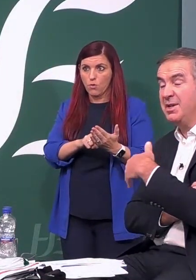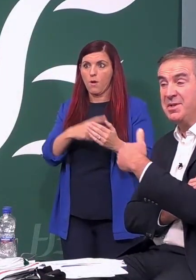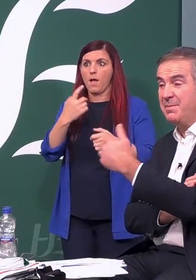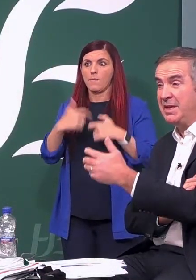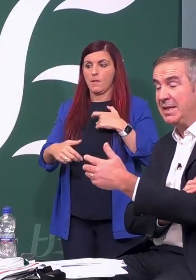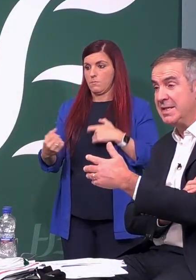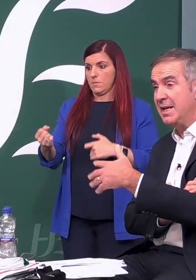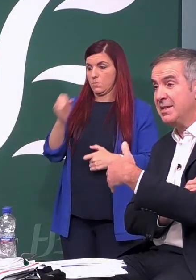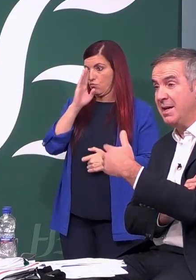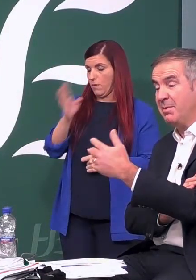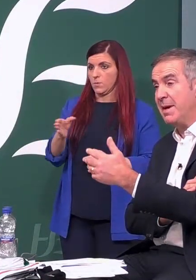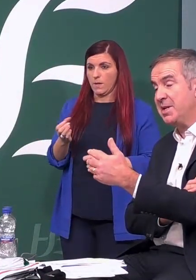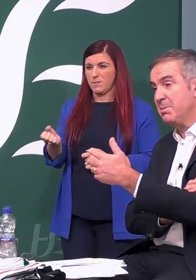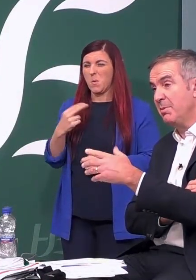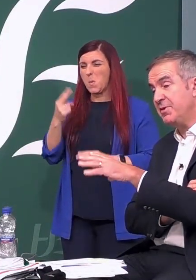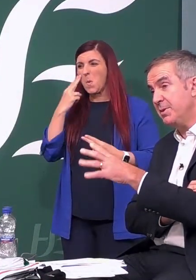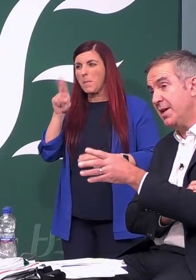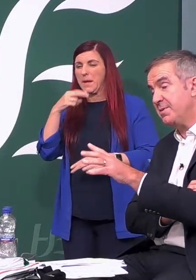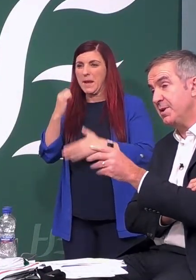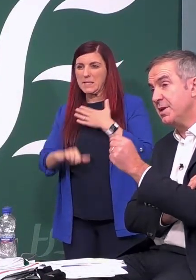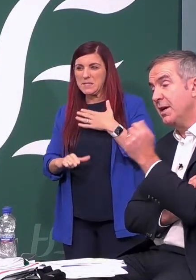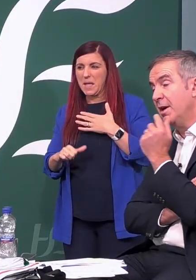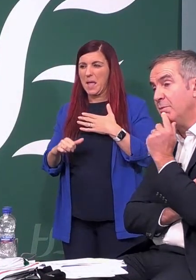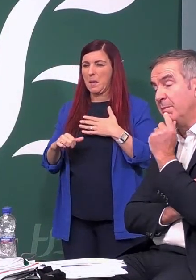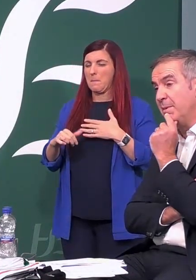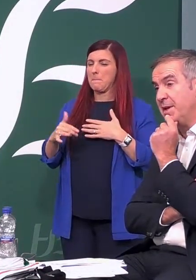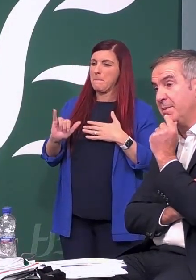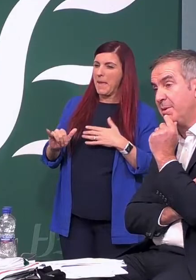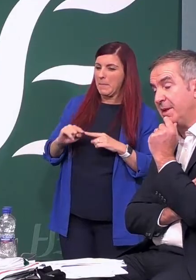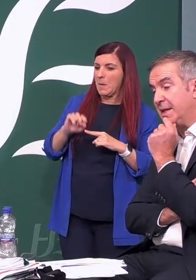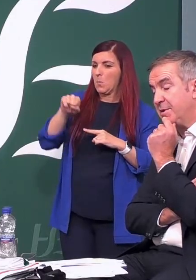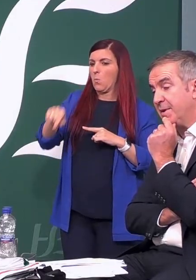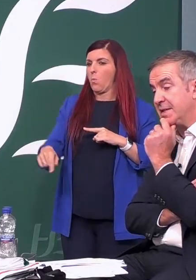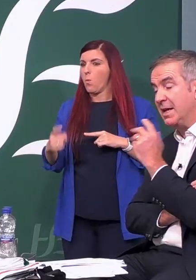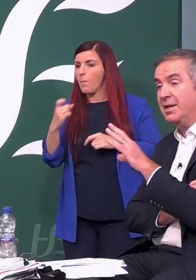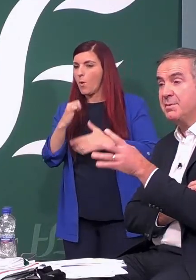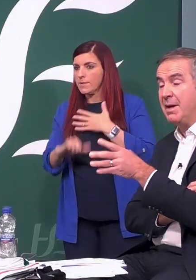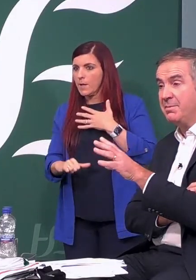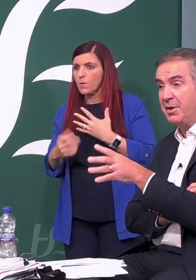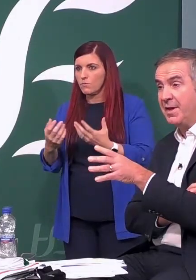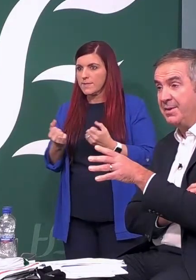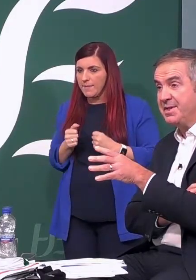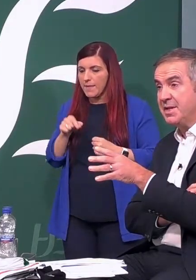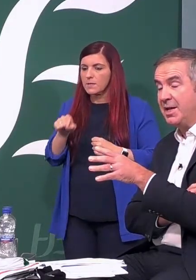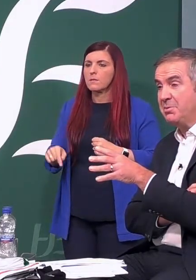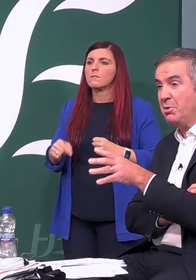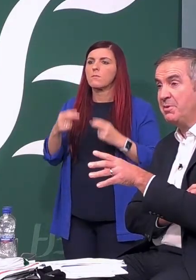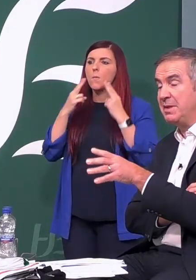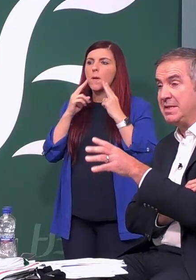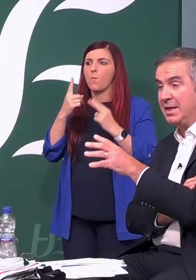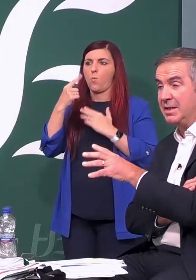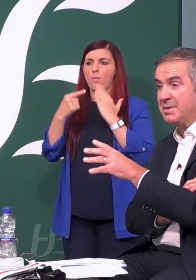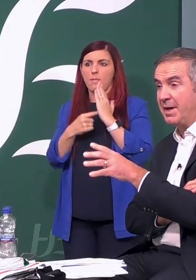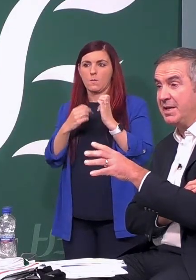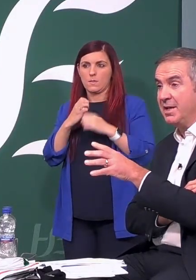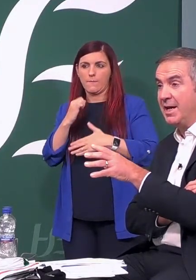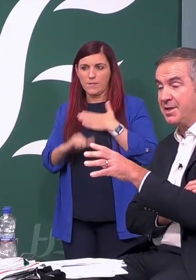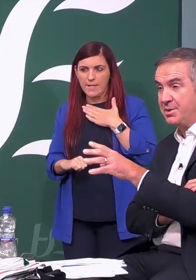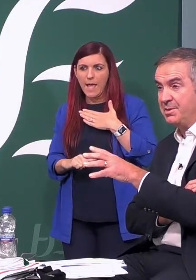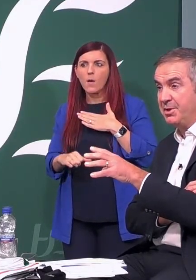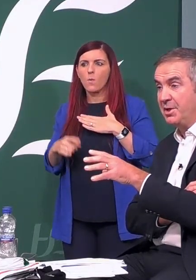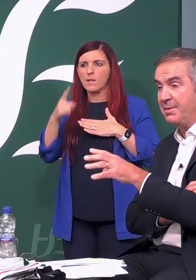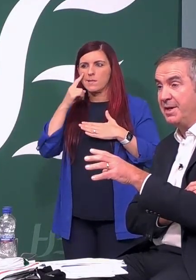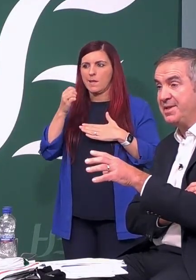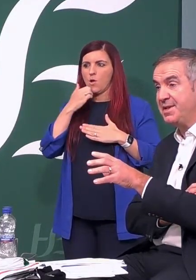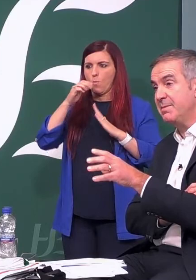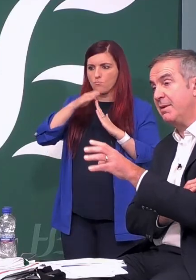day. So typically, it's next day, but maximum of 2 days, which would be within the public health advice. It's around about 1,000 a day at the moment. We'll see a little spike in that. I